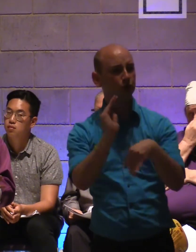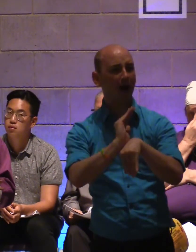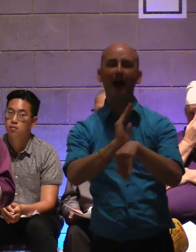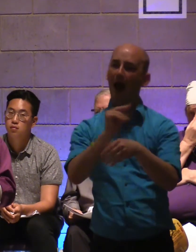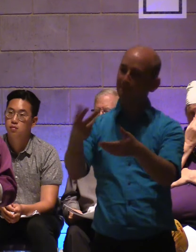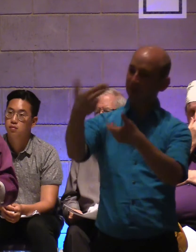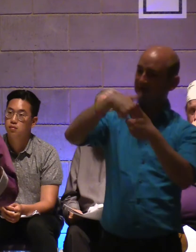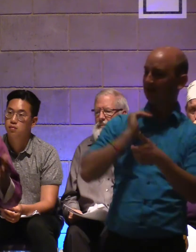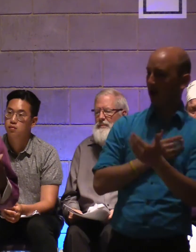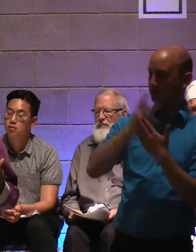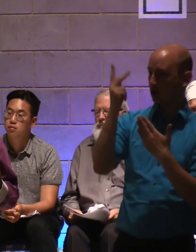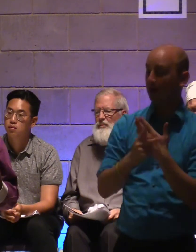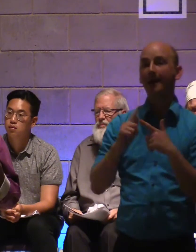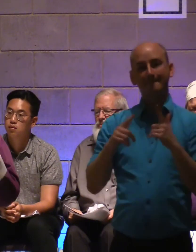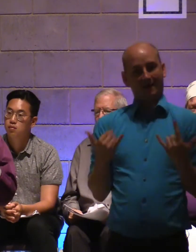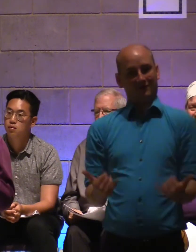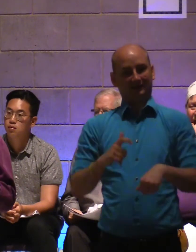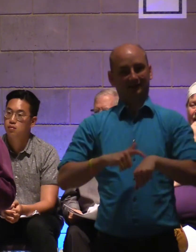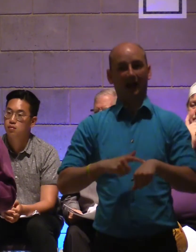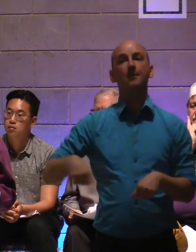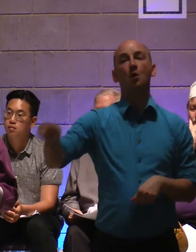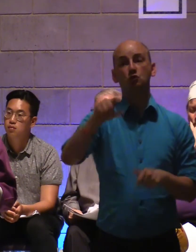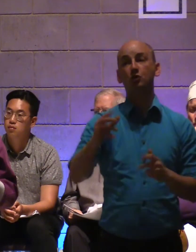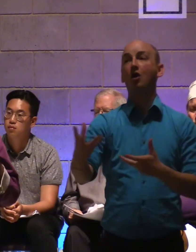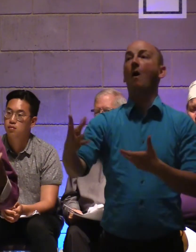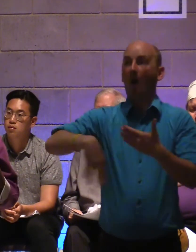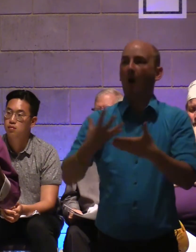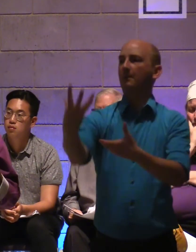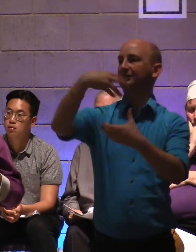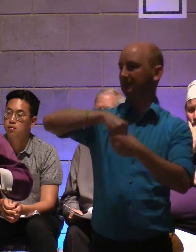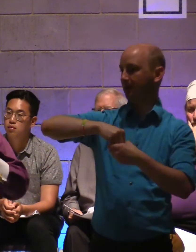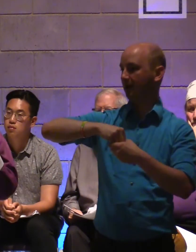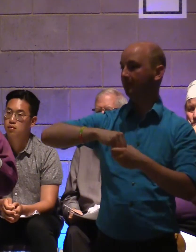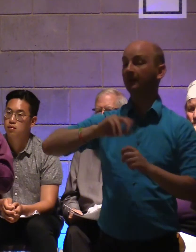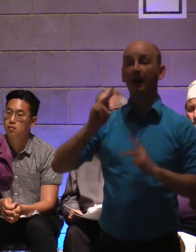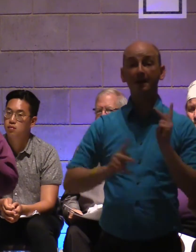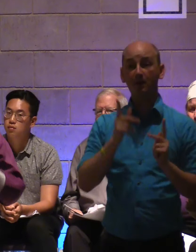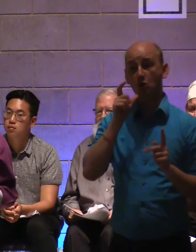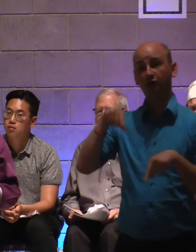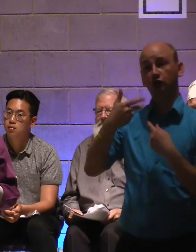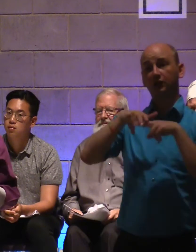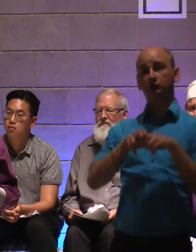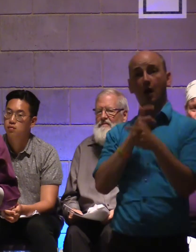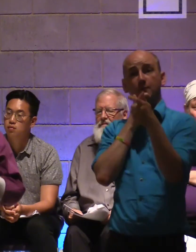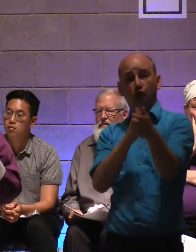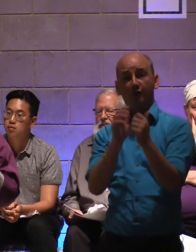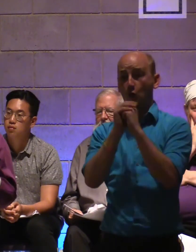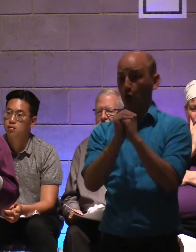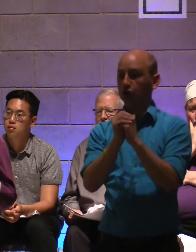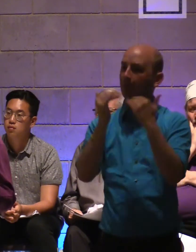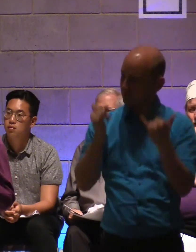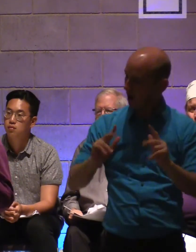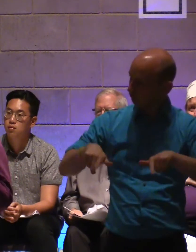participating on the program. But this is a time where you can all participate. Those of you who have just observed the worship on tonight, you